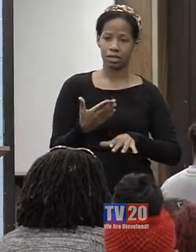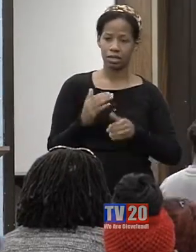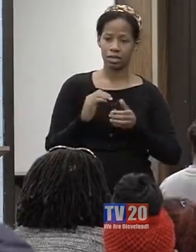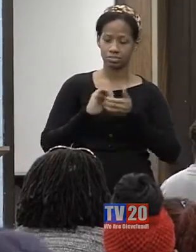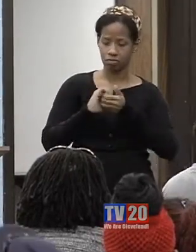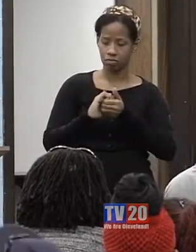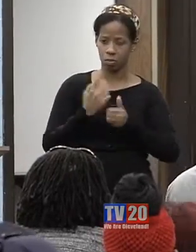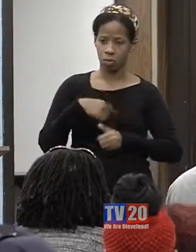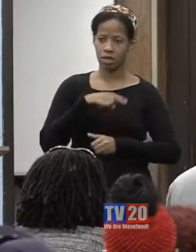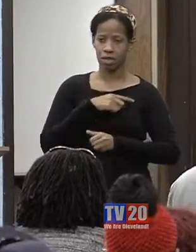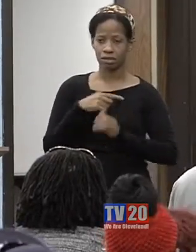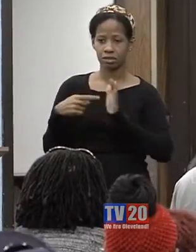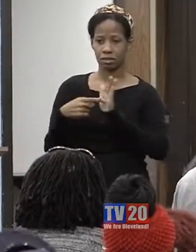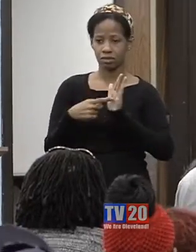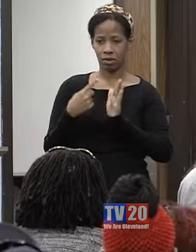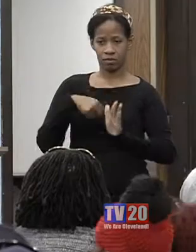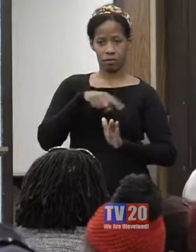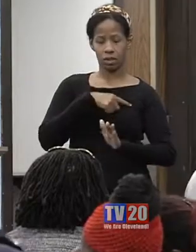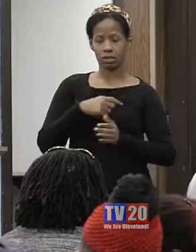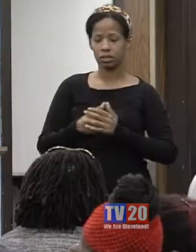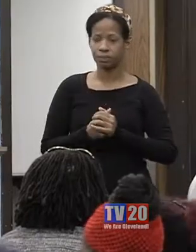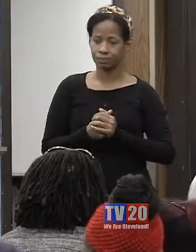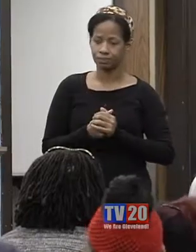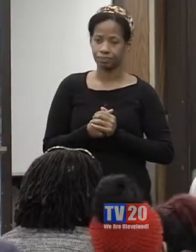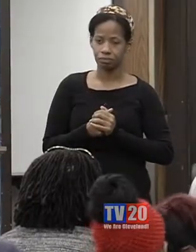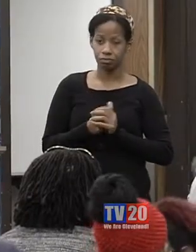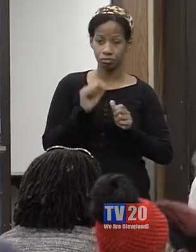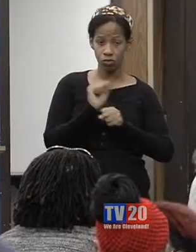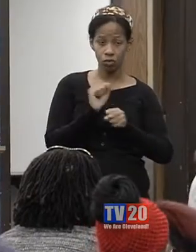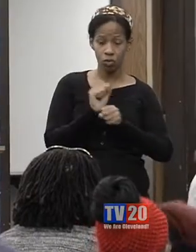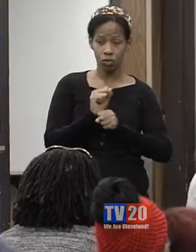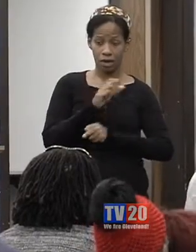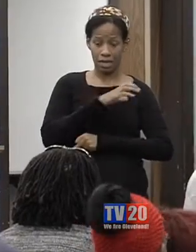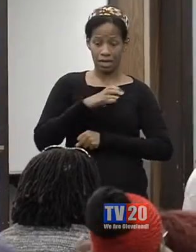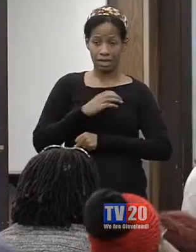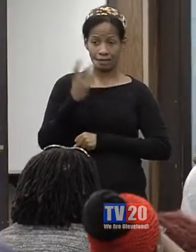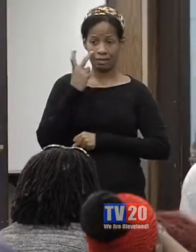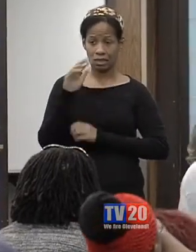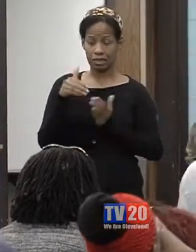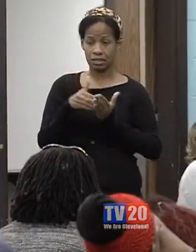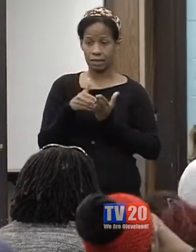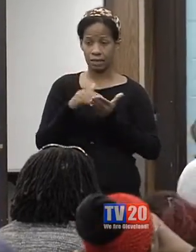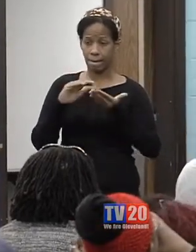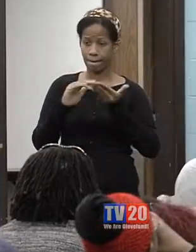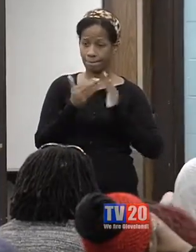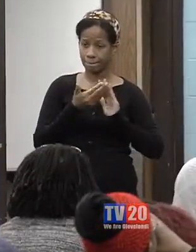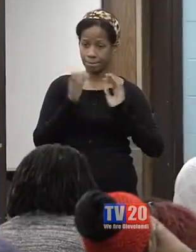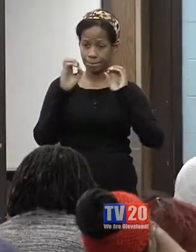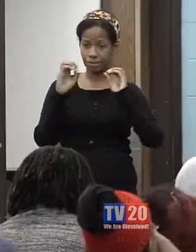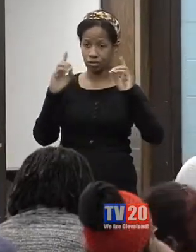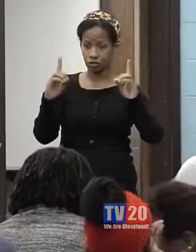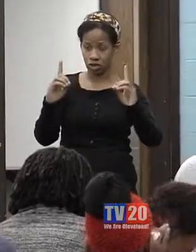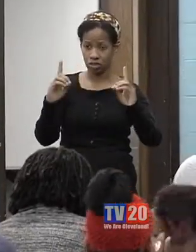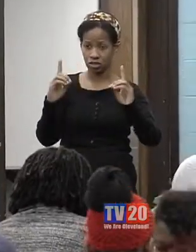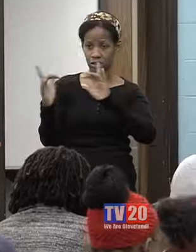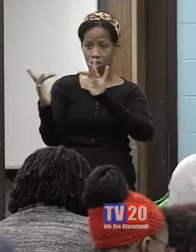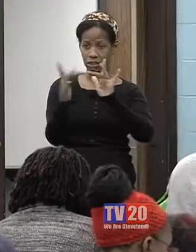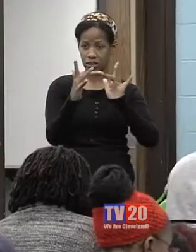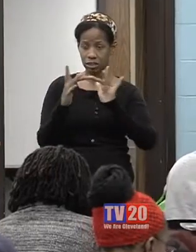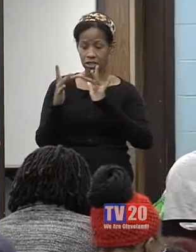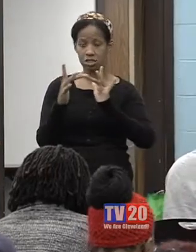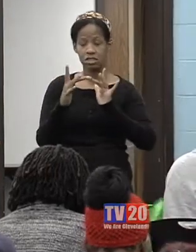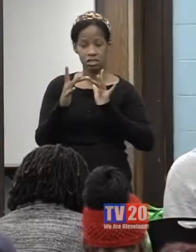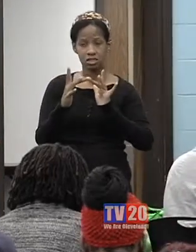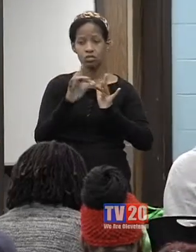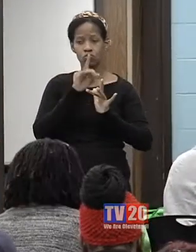collaborate is a model for all of us. They work at the Cleveland Site Center in community education and outreach, and